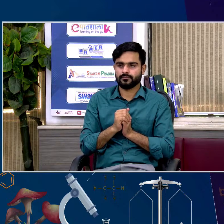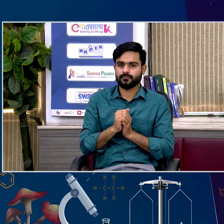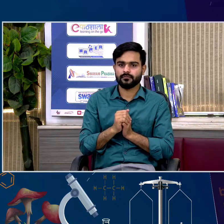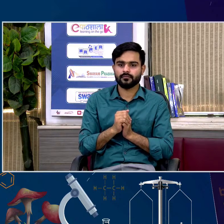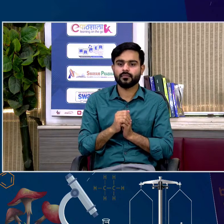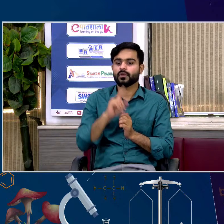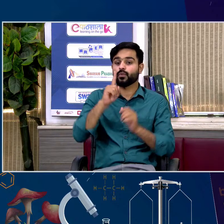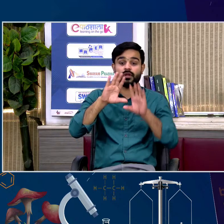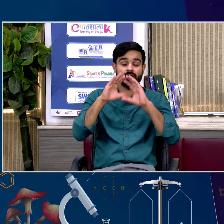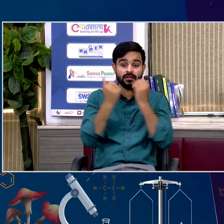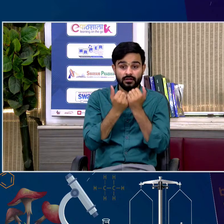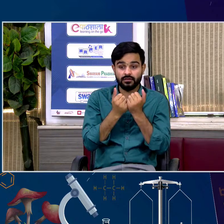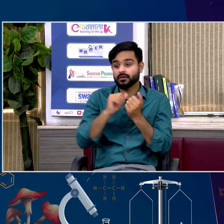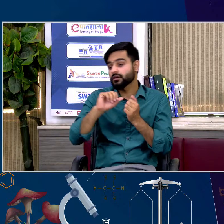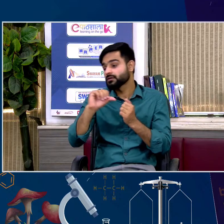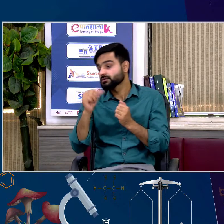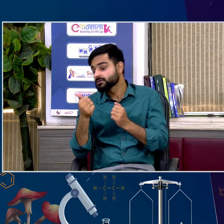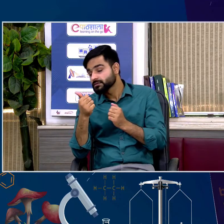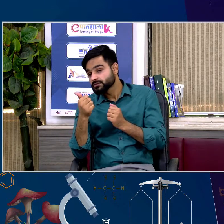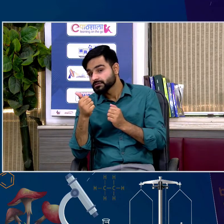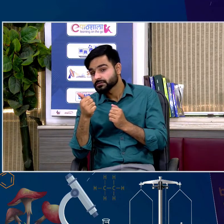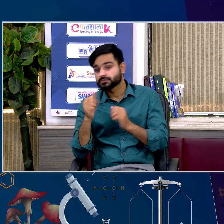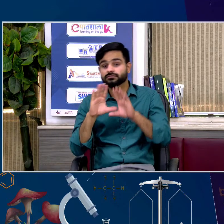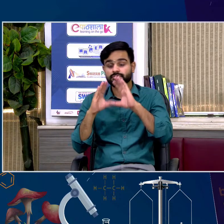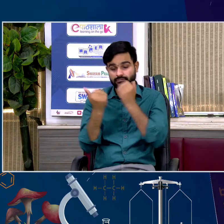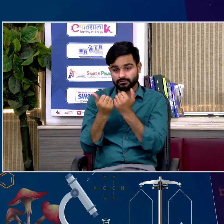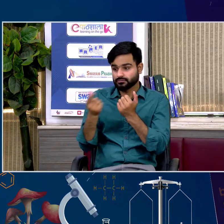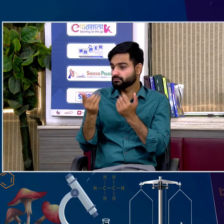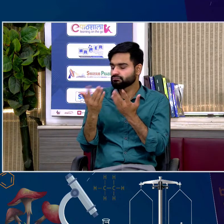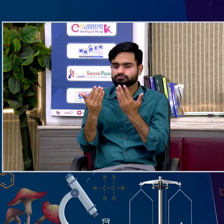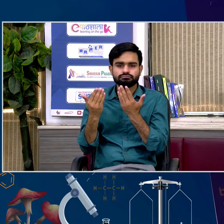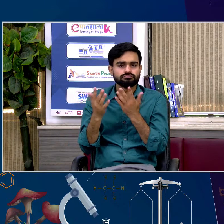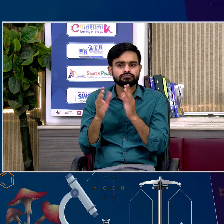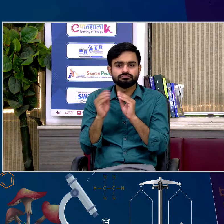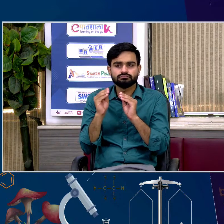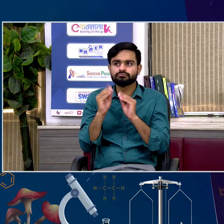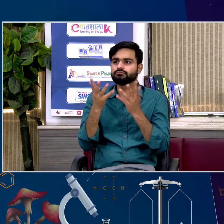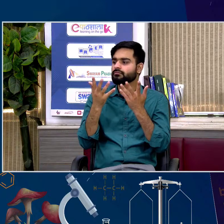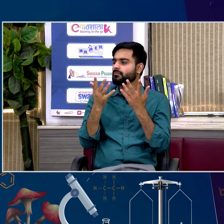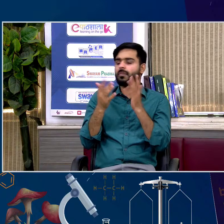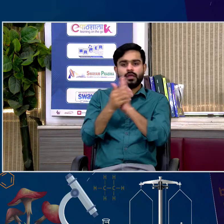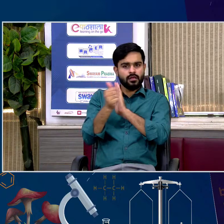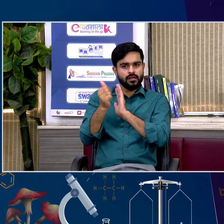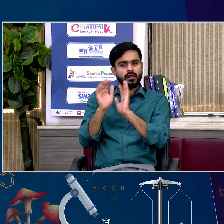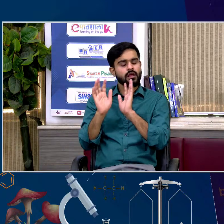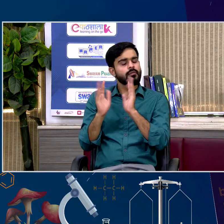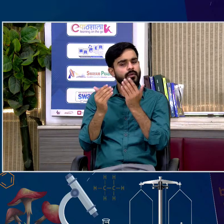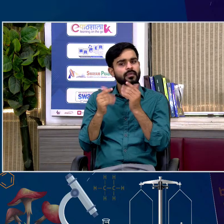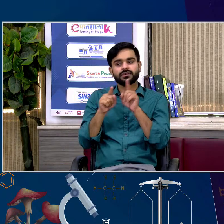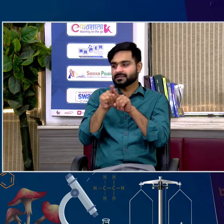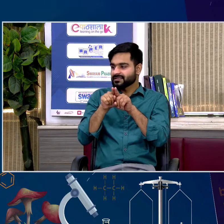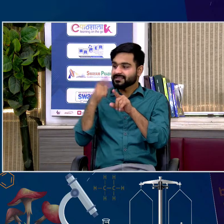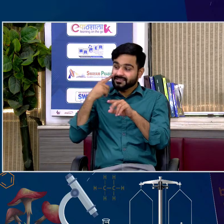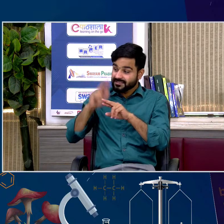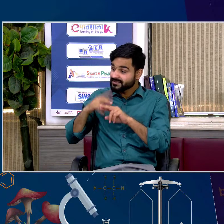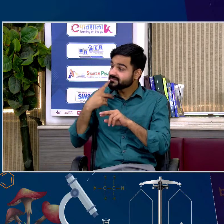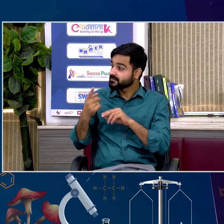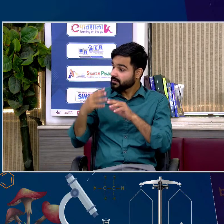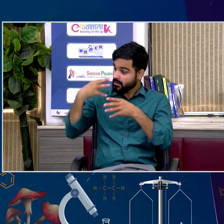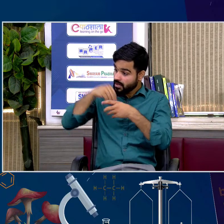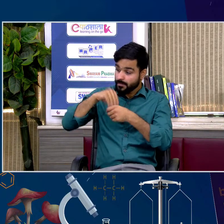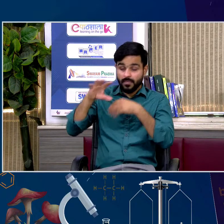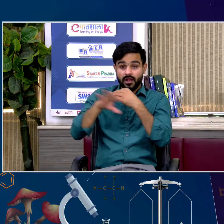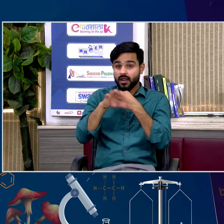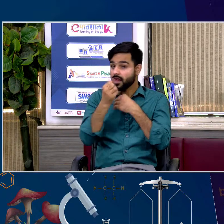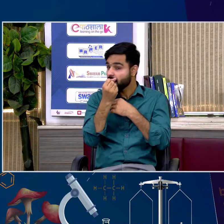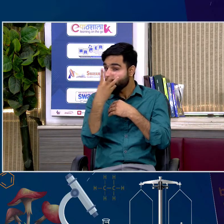in one classroom to other classrooms. They cannot just copy the skill and do it. So, for example, if they can add numbers,